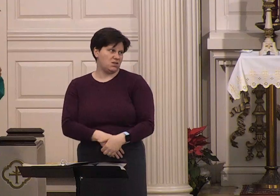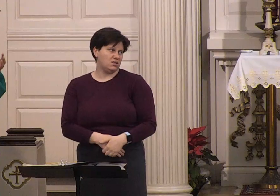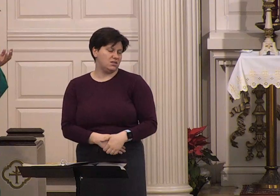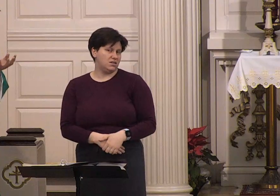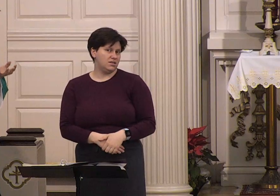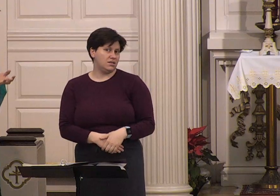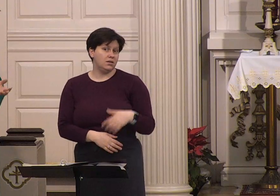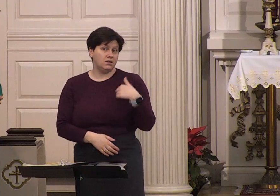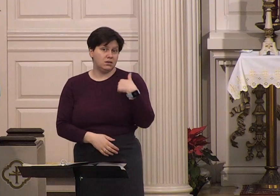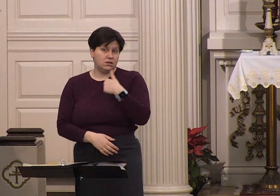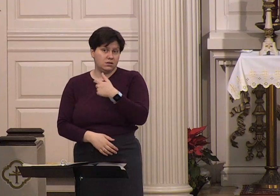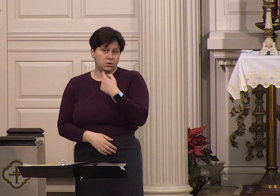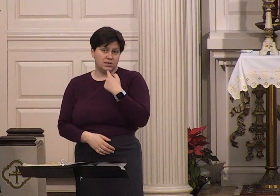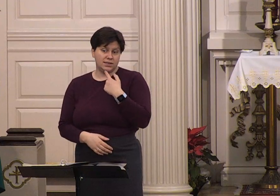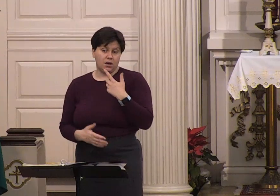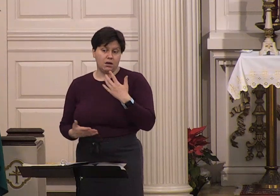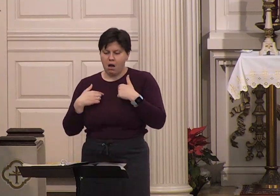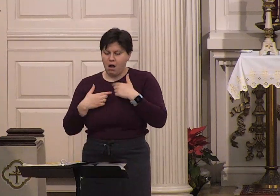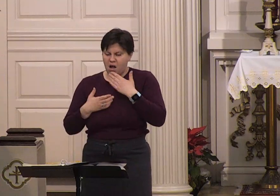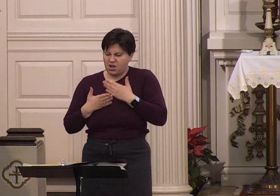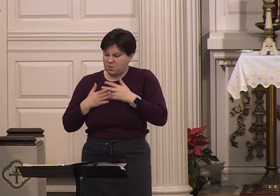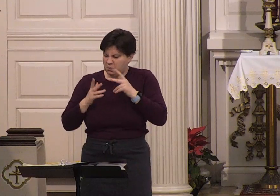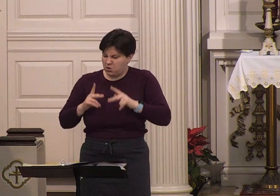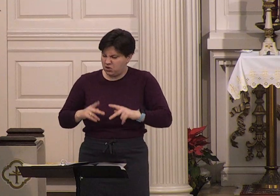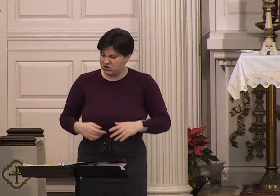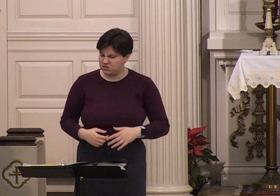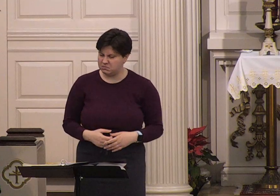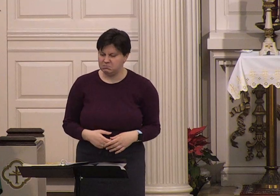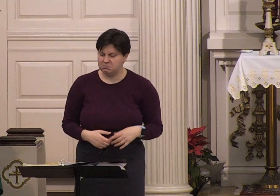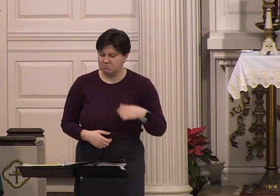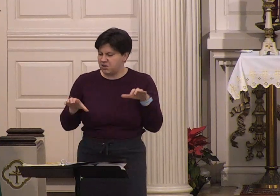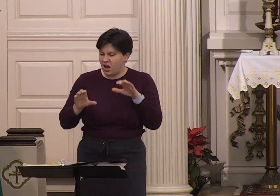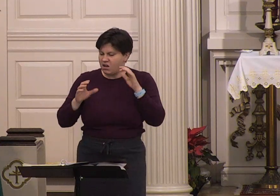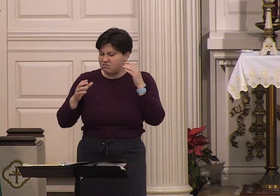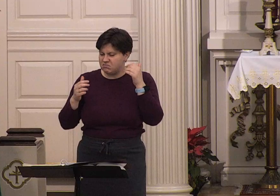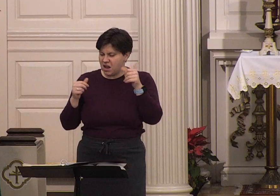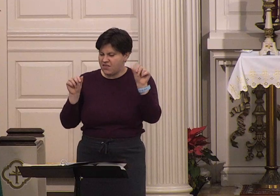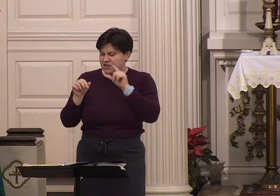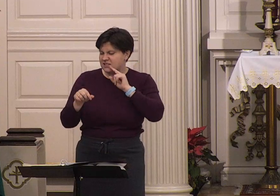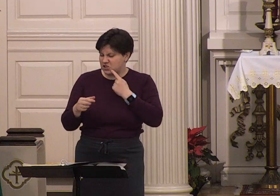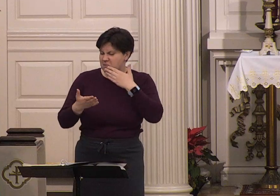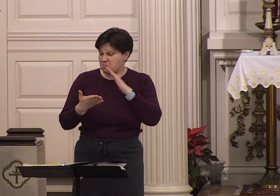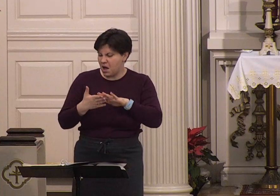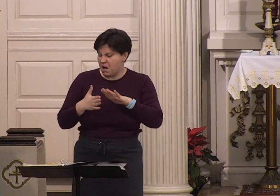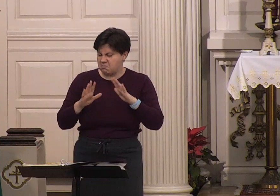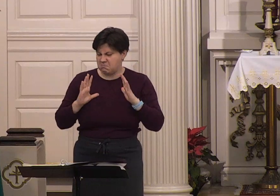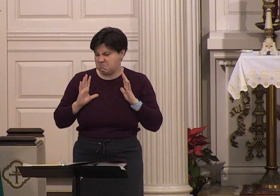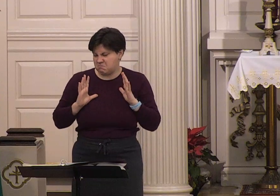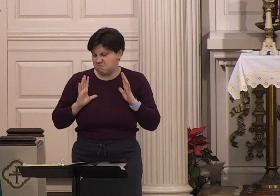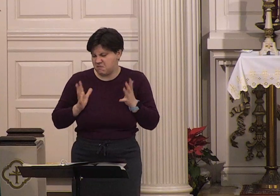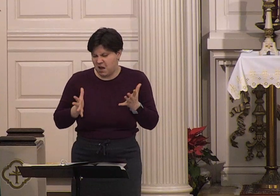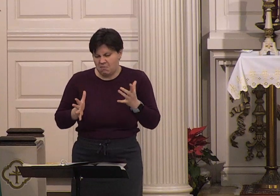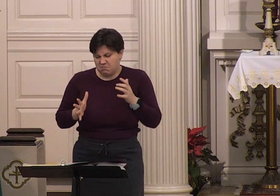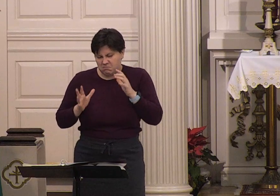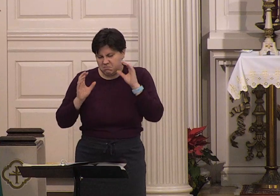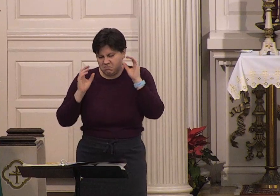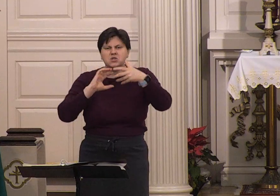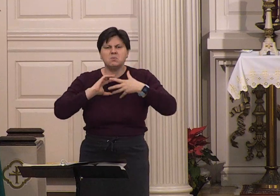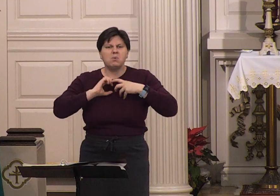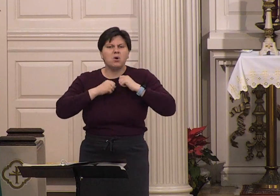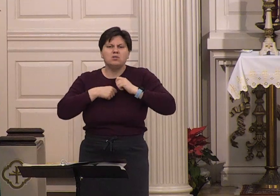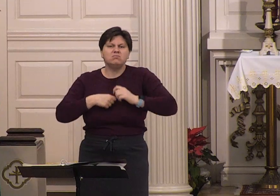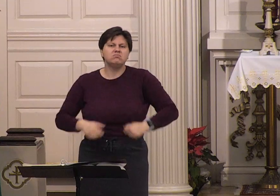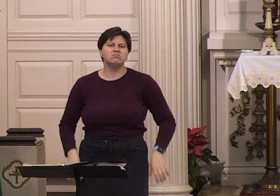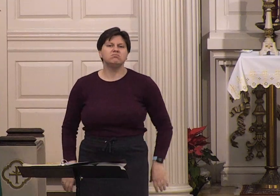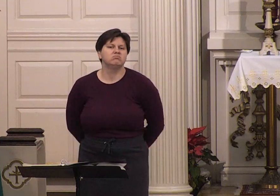a good person, I haven't done anything really bad, so I don't mourn, and I don't need to